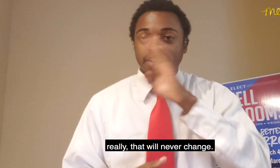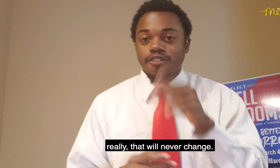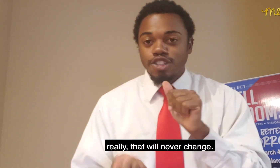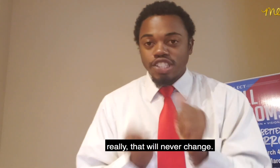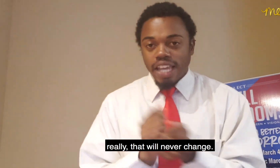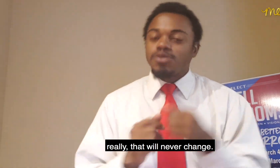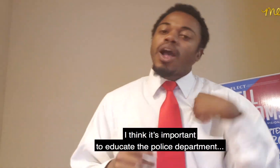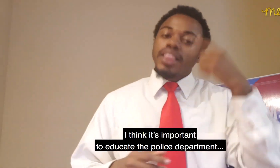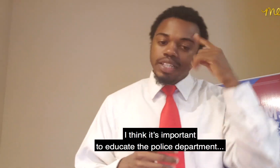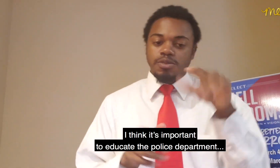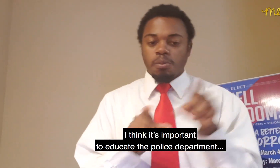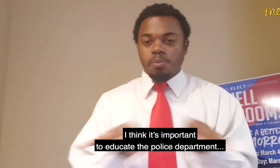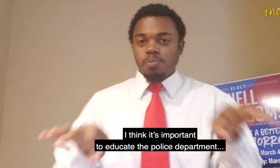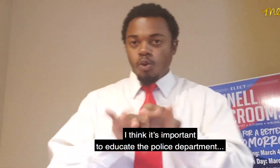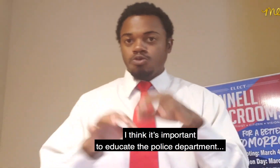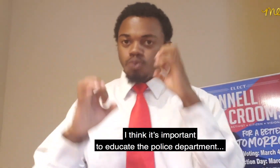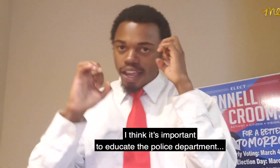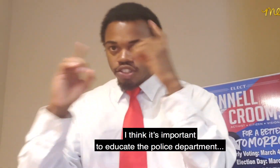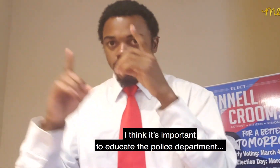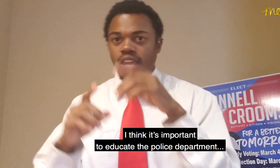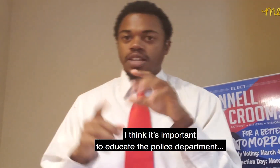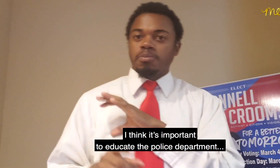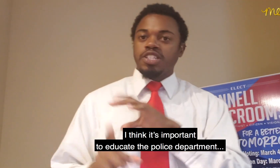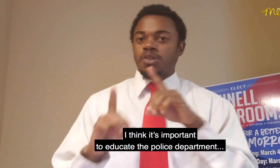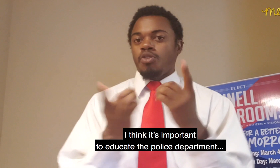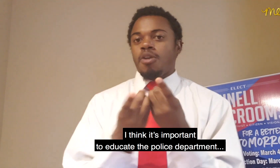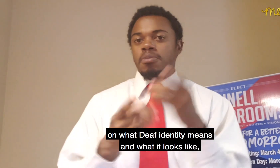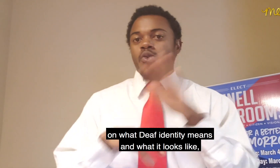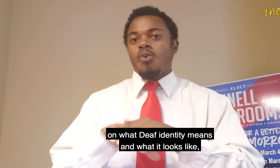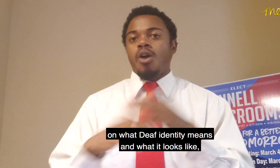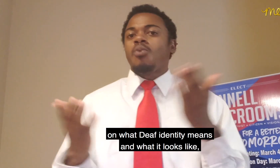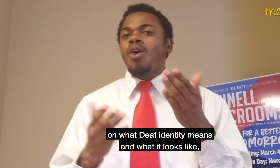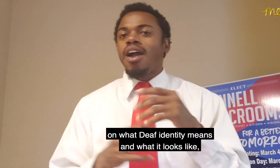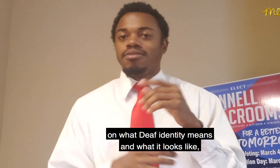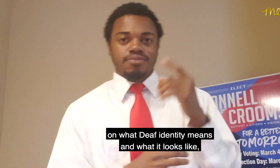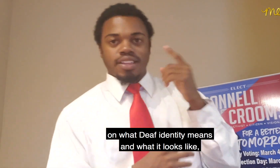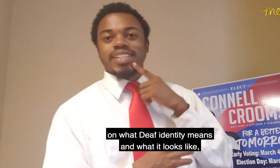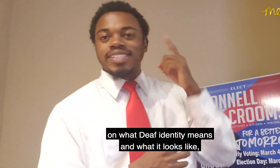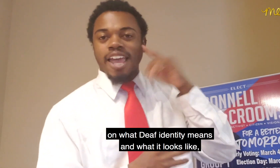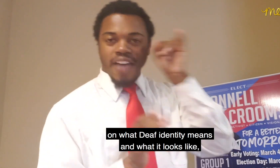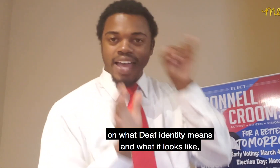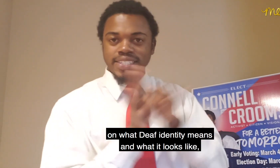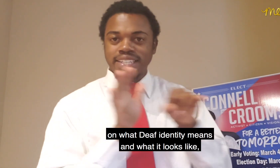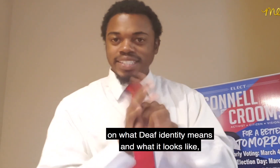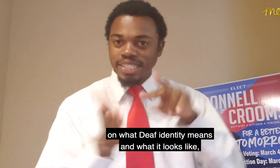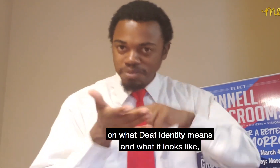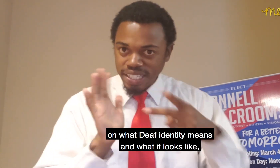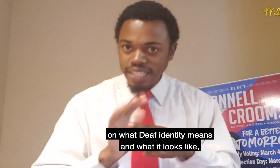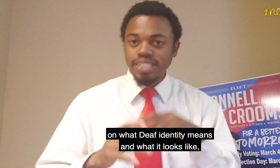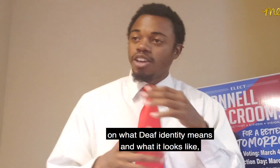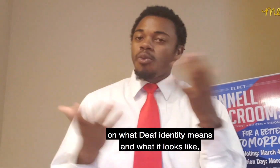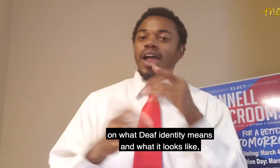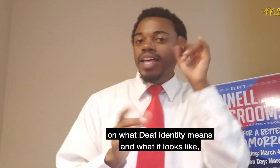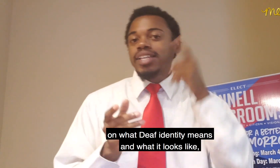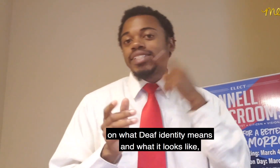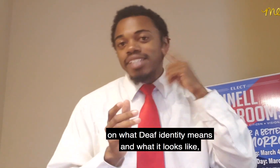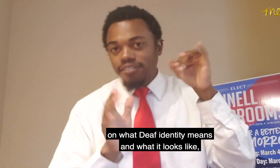Really, that will never change. I think it's important to educate the police department on what deaf identity means and what it looks like.